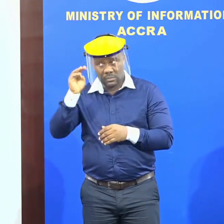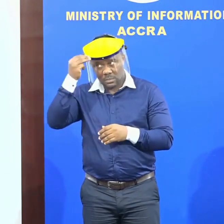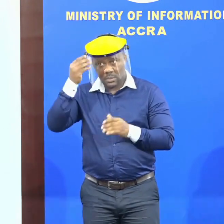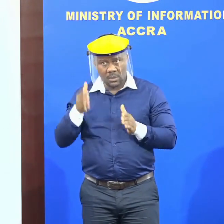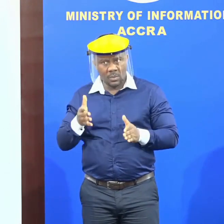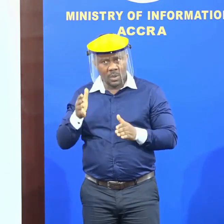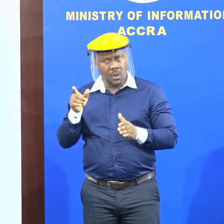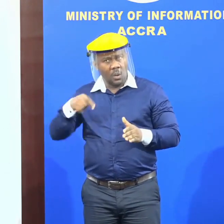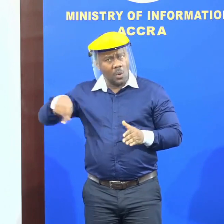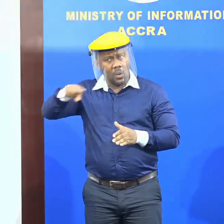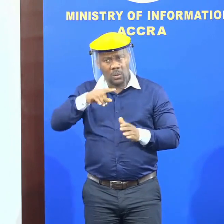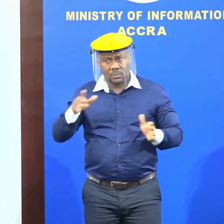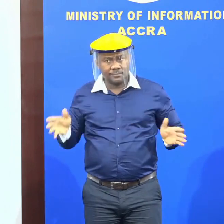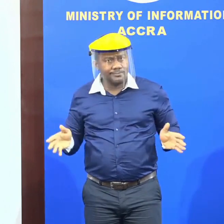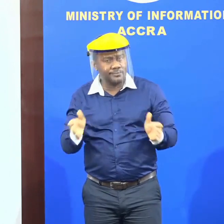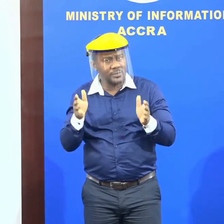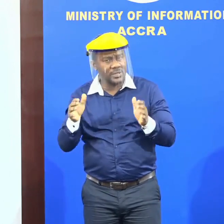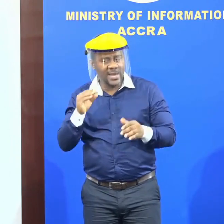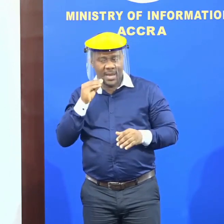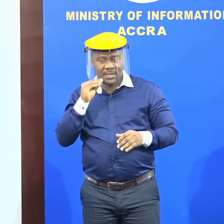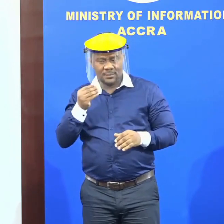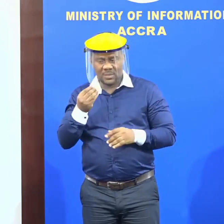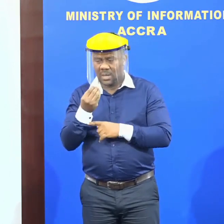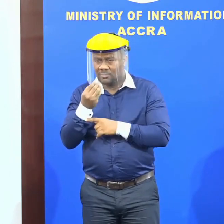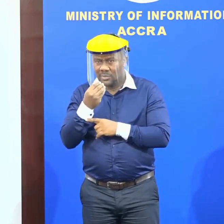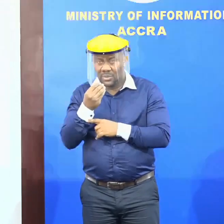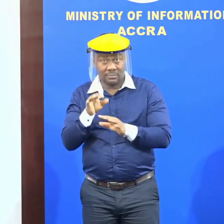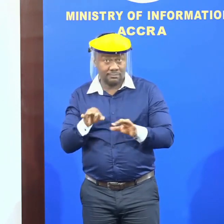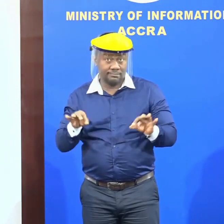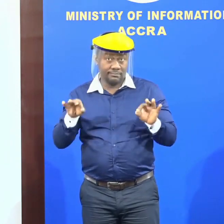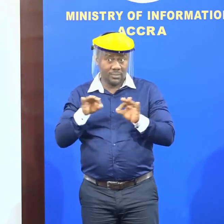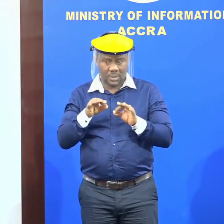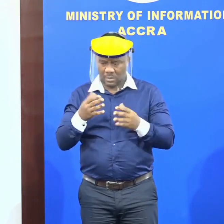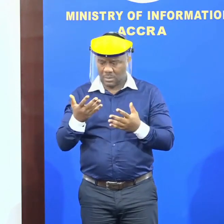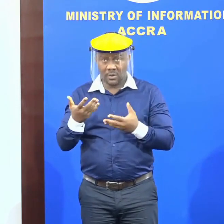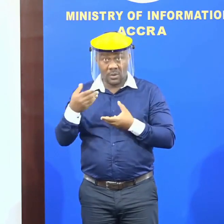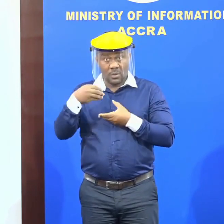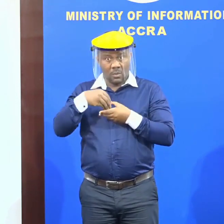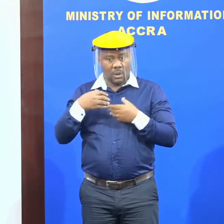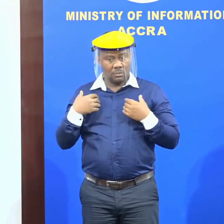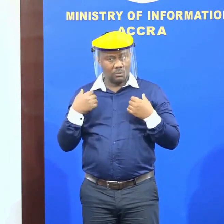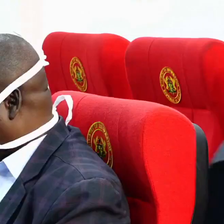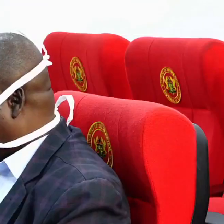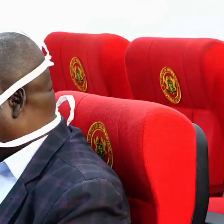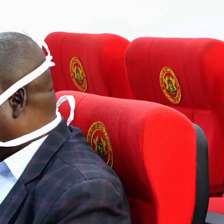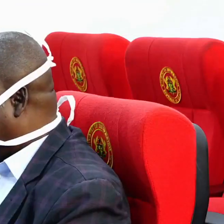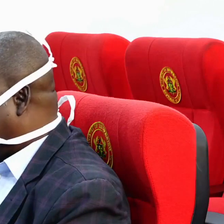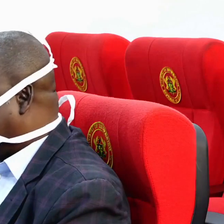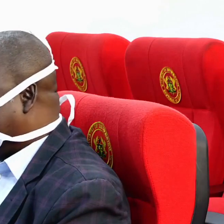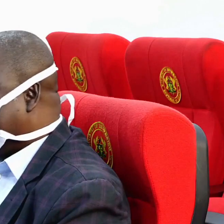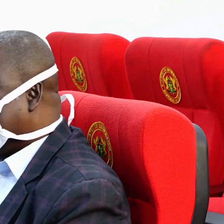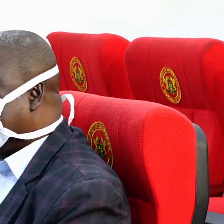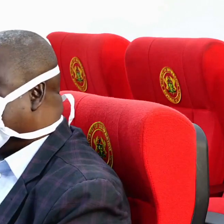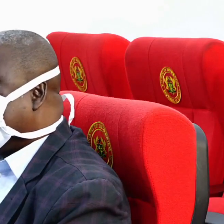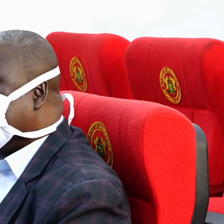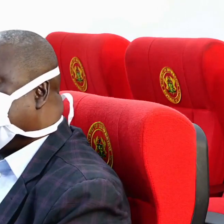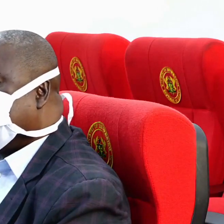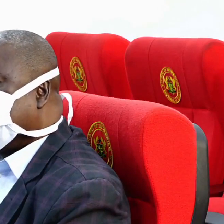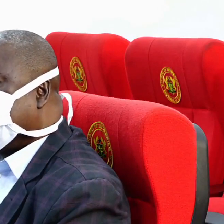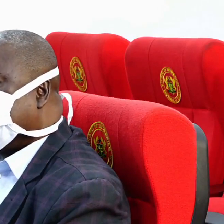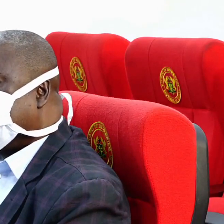ka kire se chocolate ni ye ni bi isansa hoden wo ahoden ne danchen so a yedi chocolate ni wi a eboa me ye o man no so